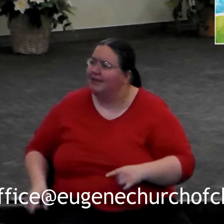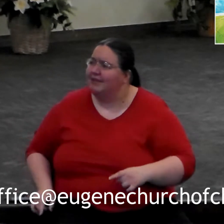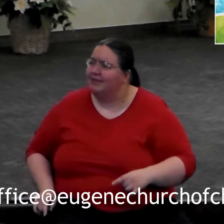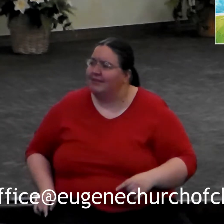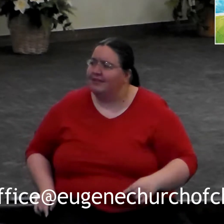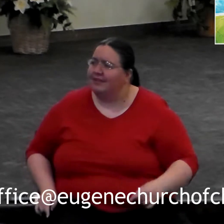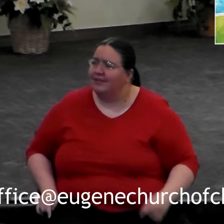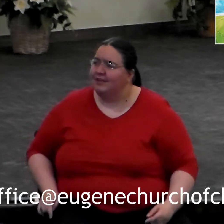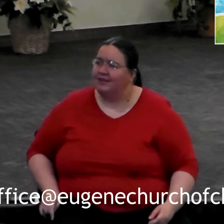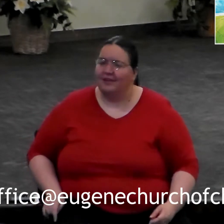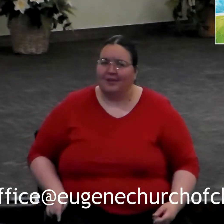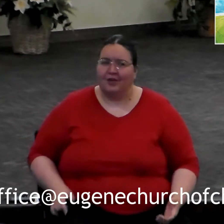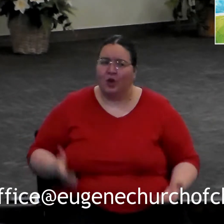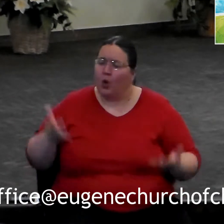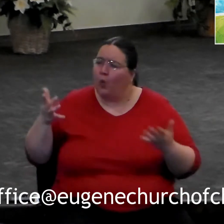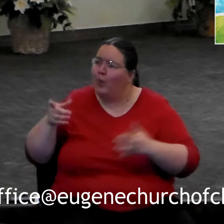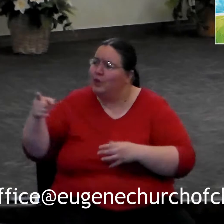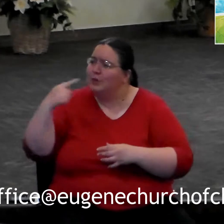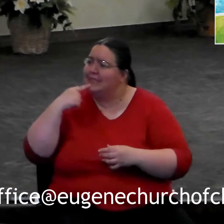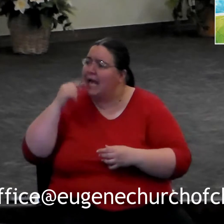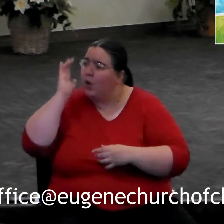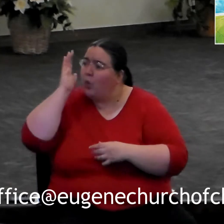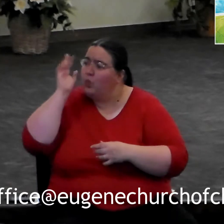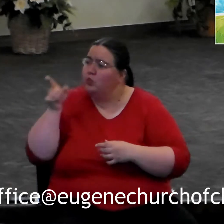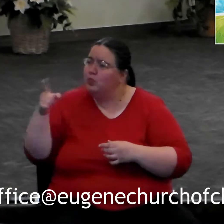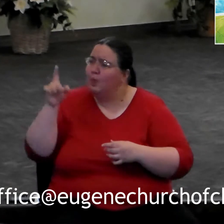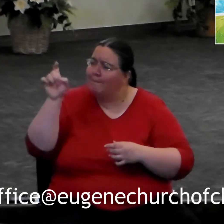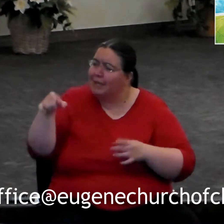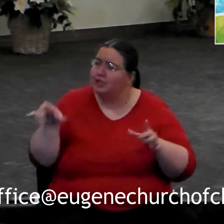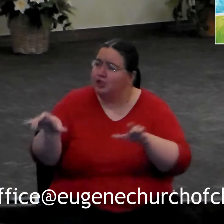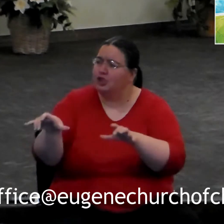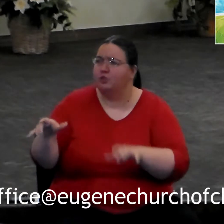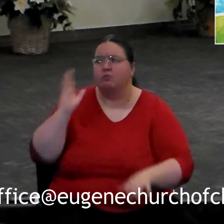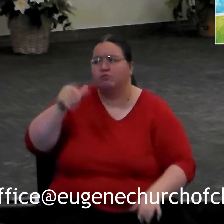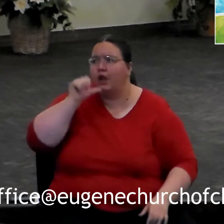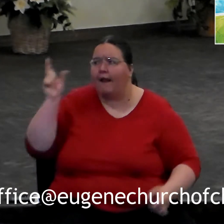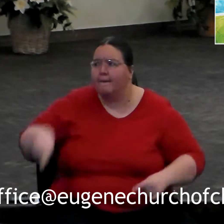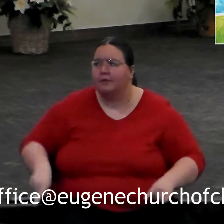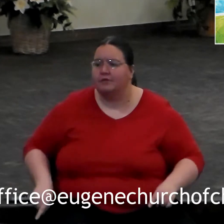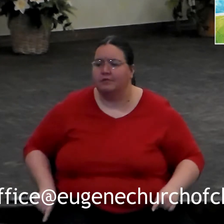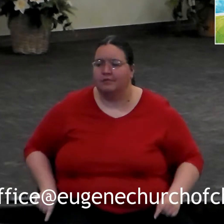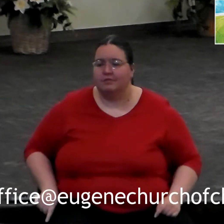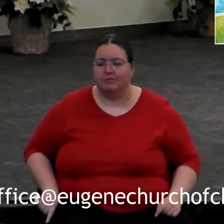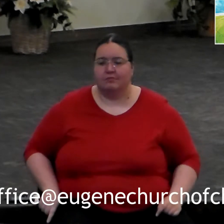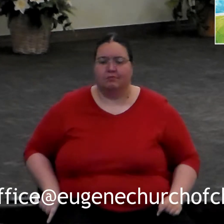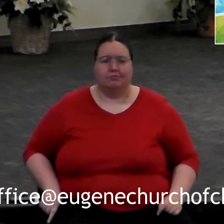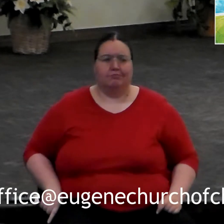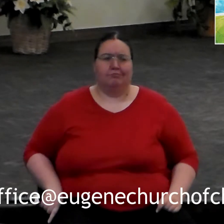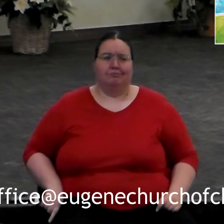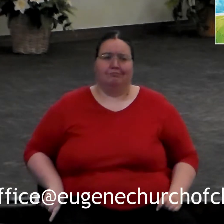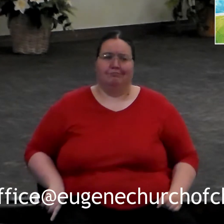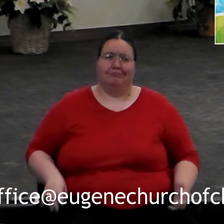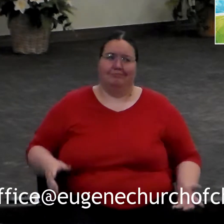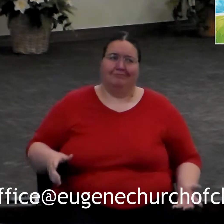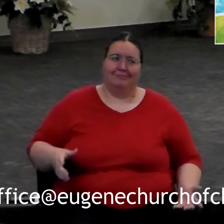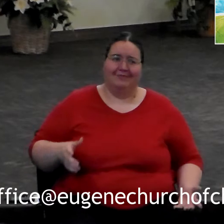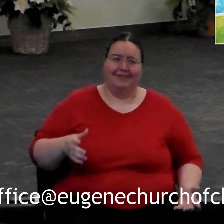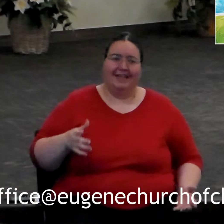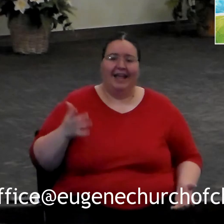The thing you've just said that you must do. This is not what they had in mind. Now, Peter gets the blame for being the one with